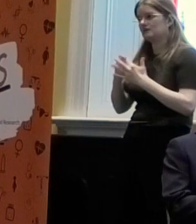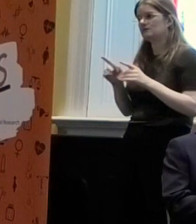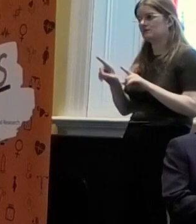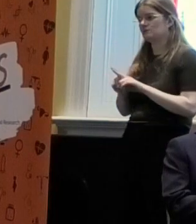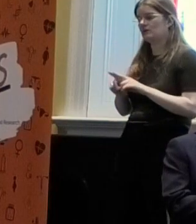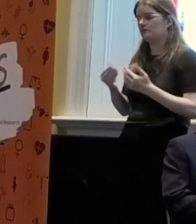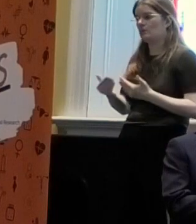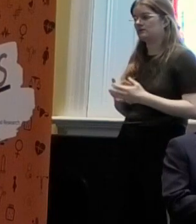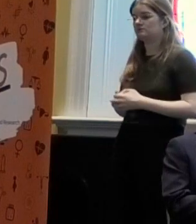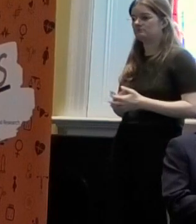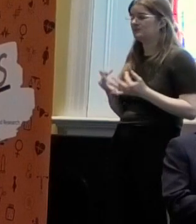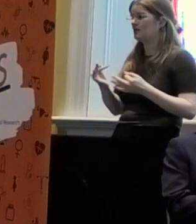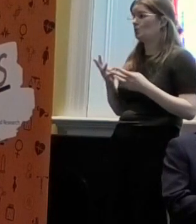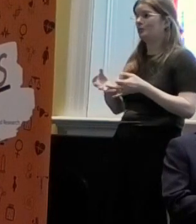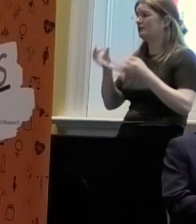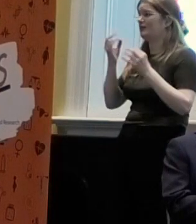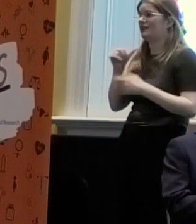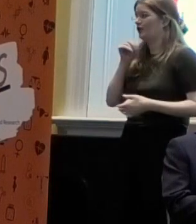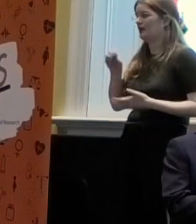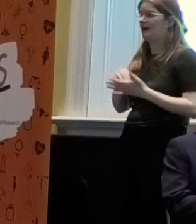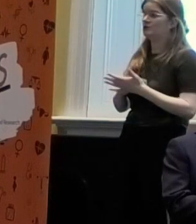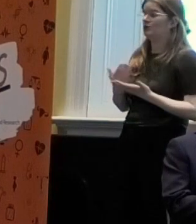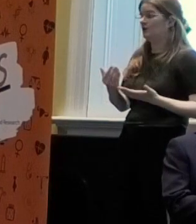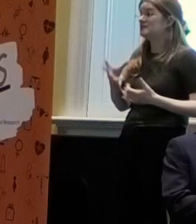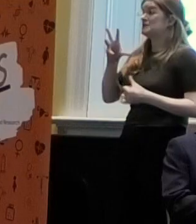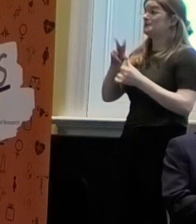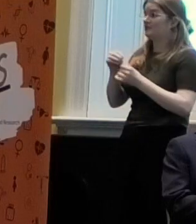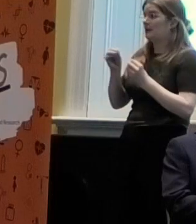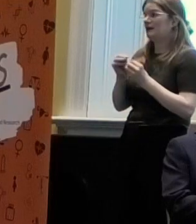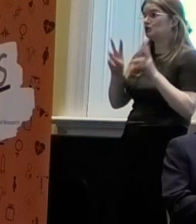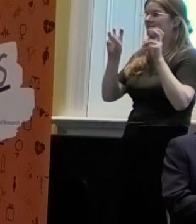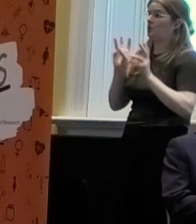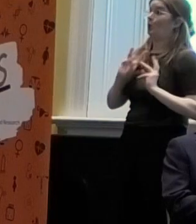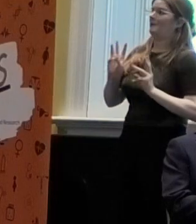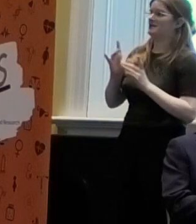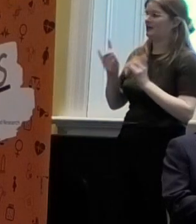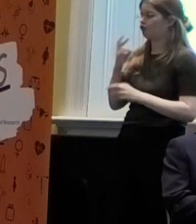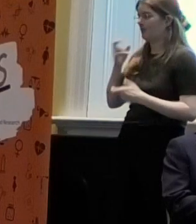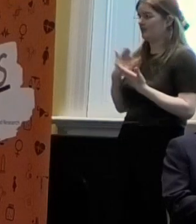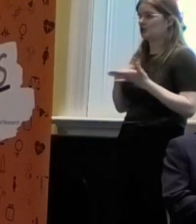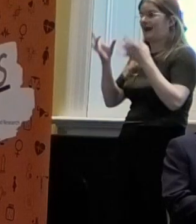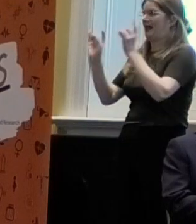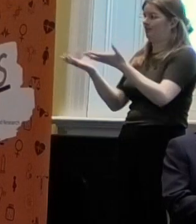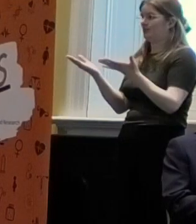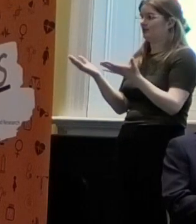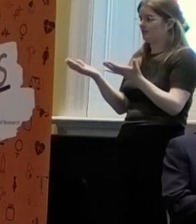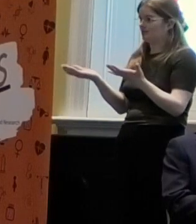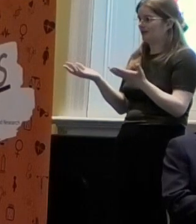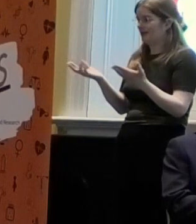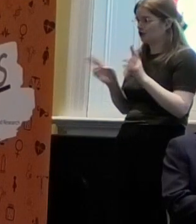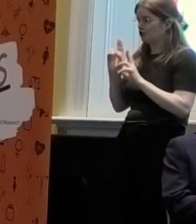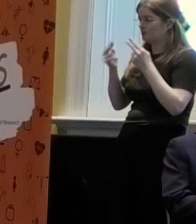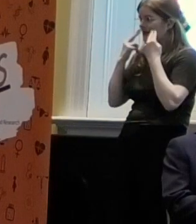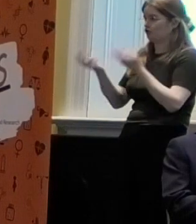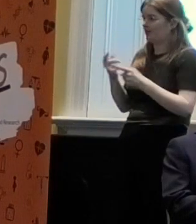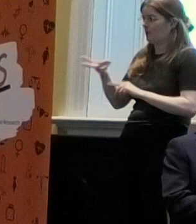well. But yeah, it would be great not to have to specifically have an event about women's healthcare and research, you